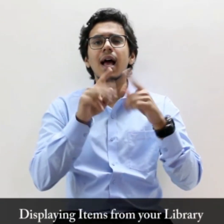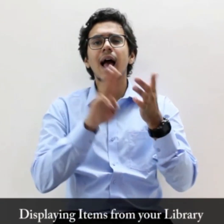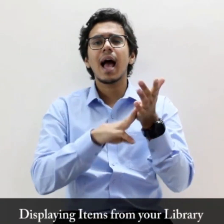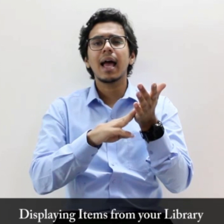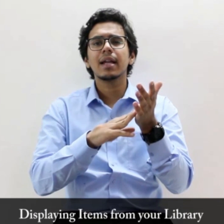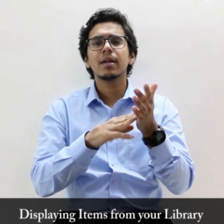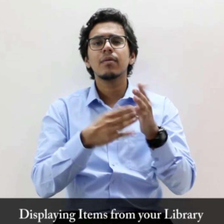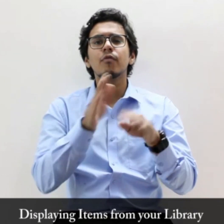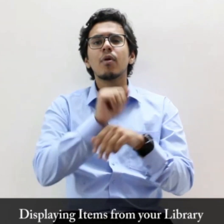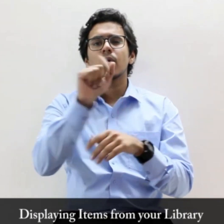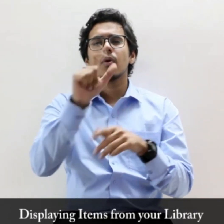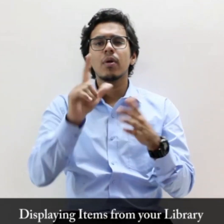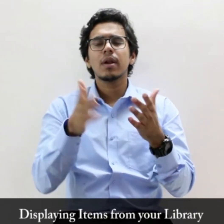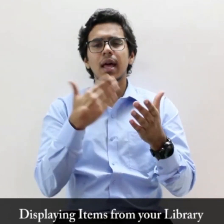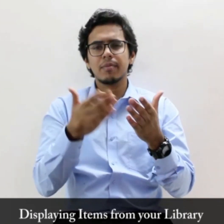Add an item to library.